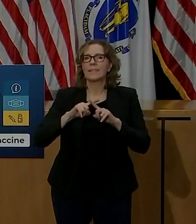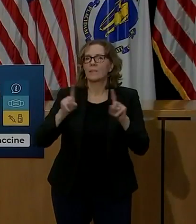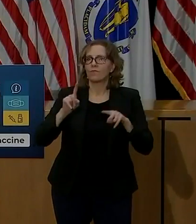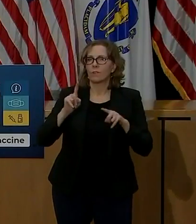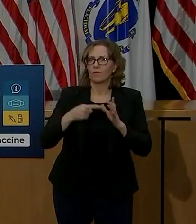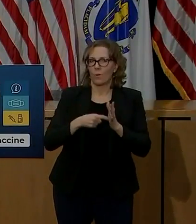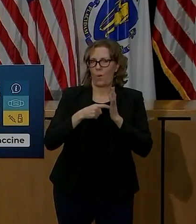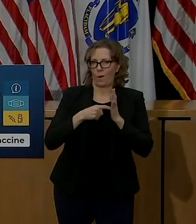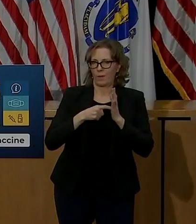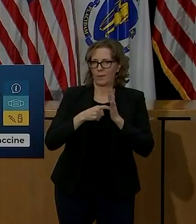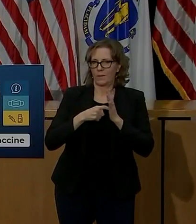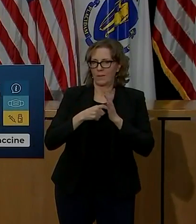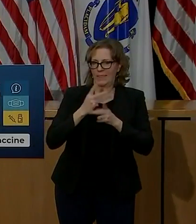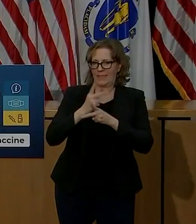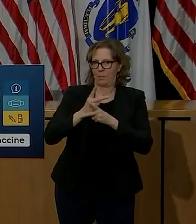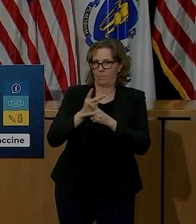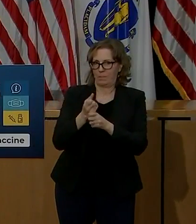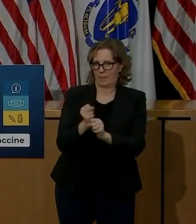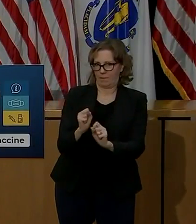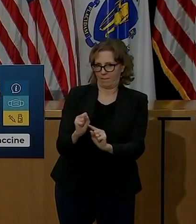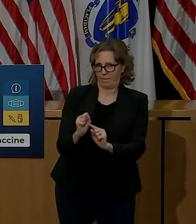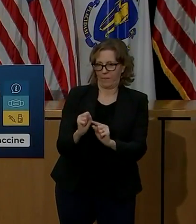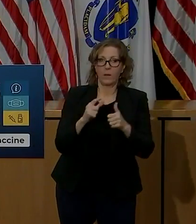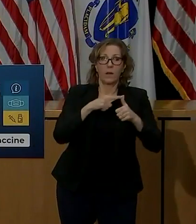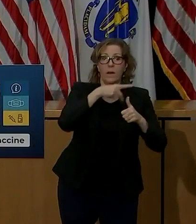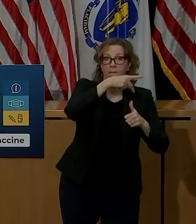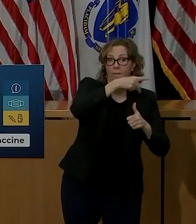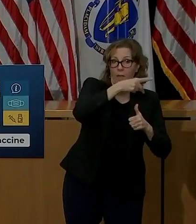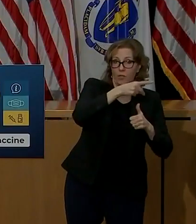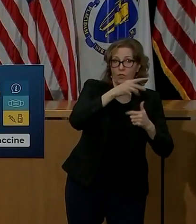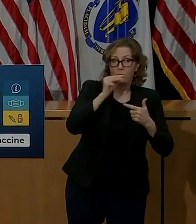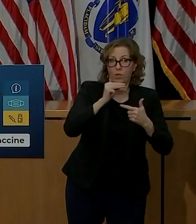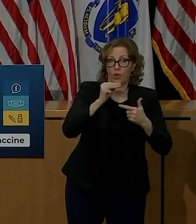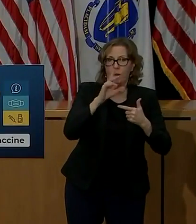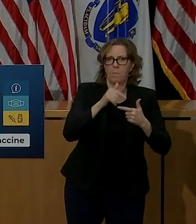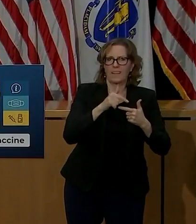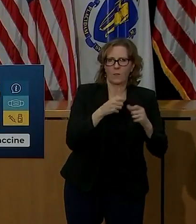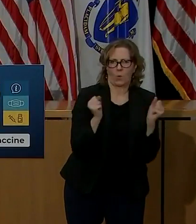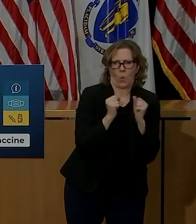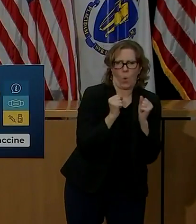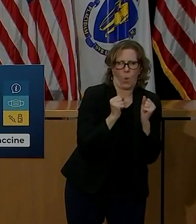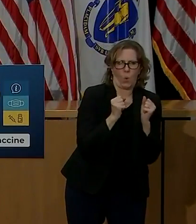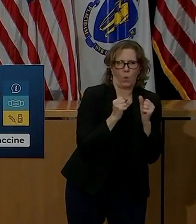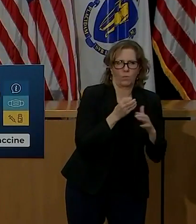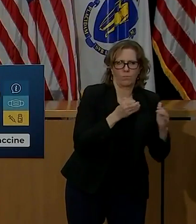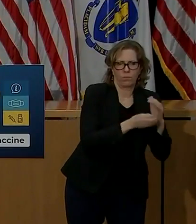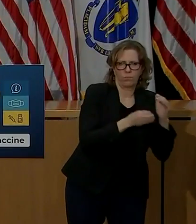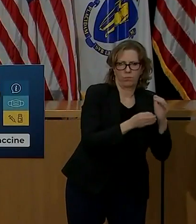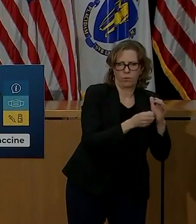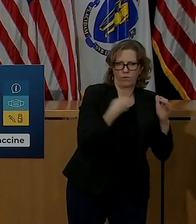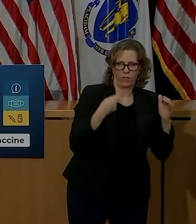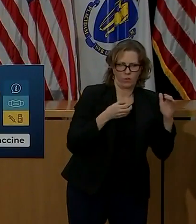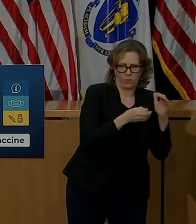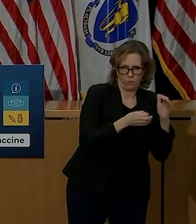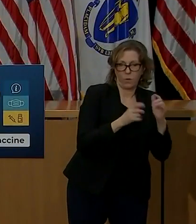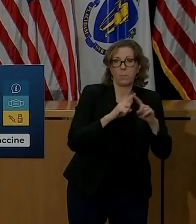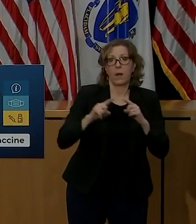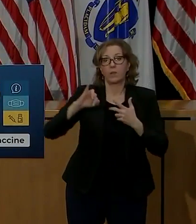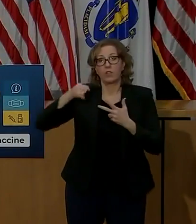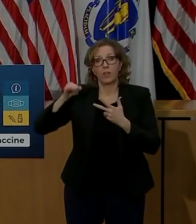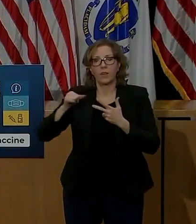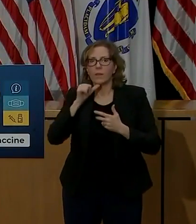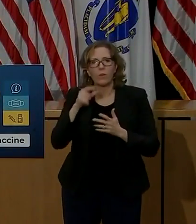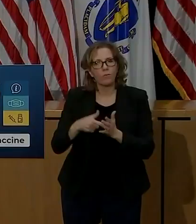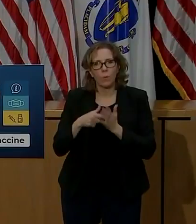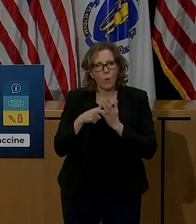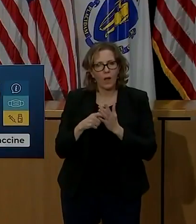freeze that we have with Pfizer and Moderna. And so the two benefits to that are, number one, you don't need to have the